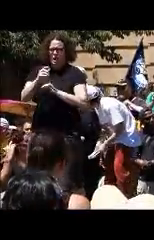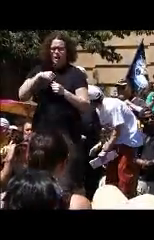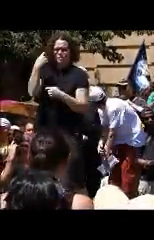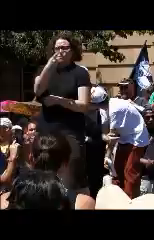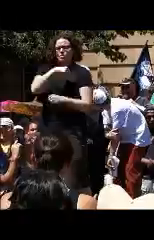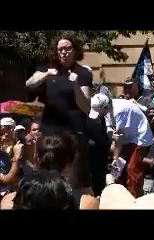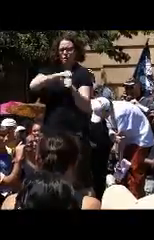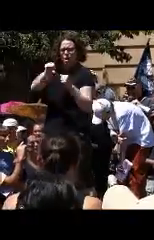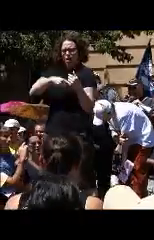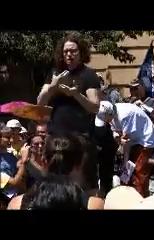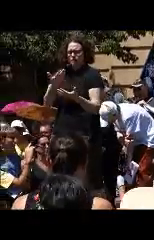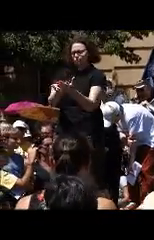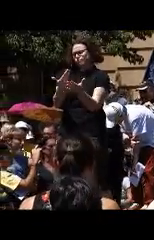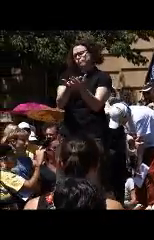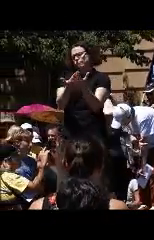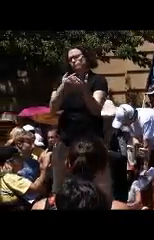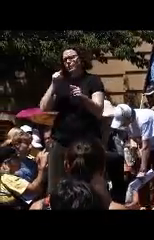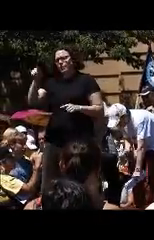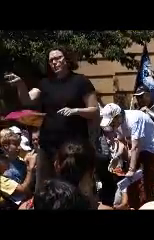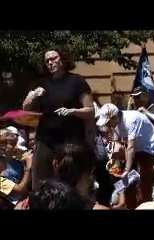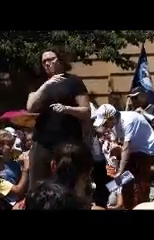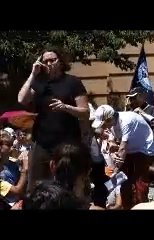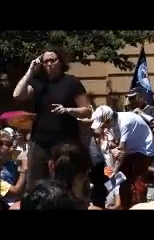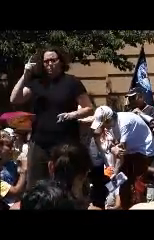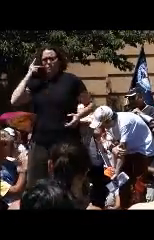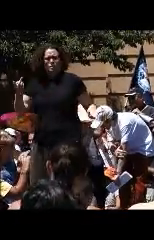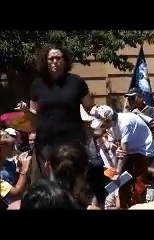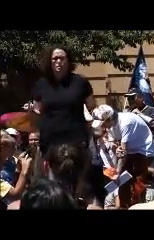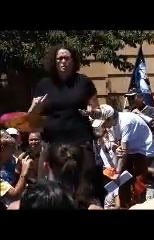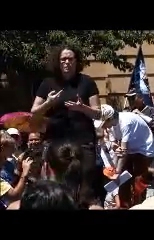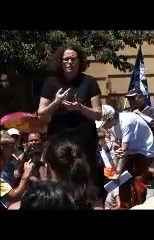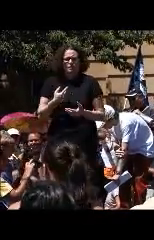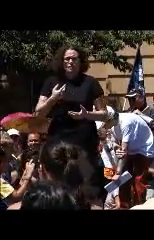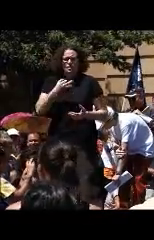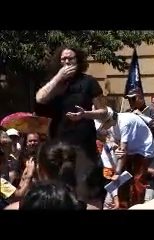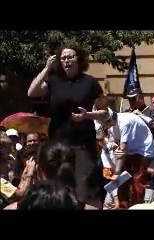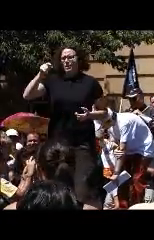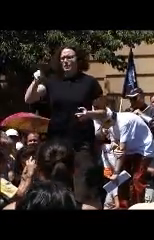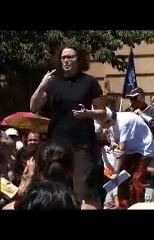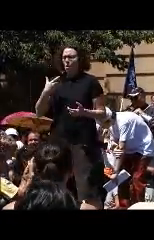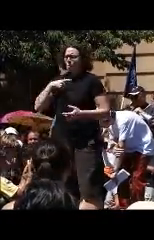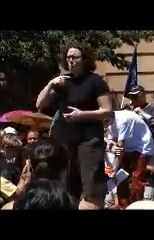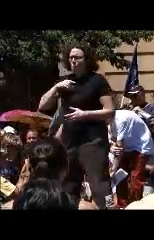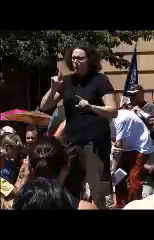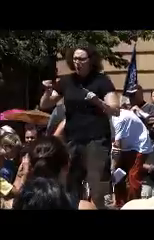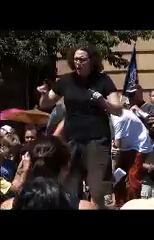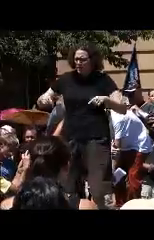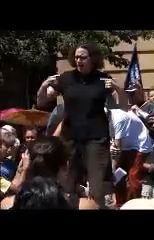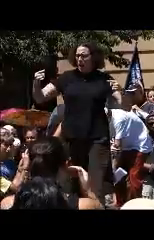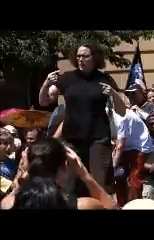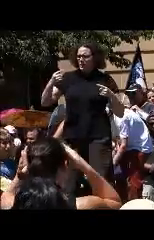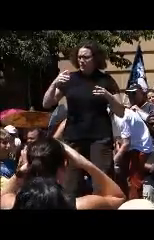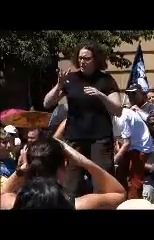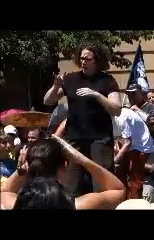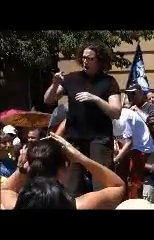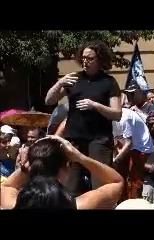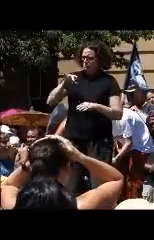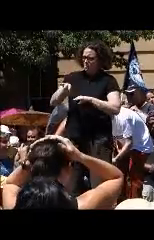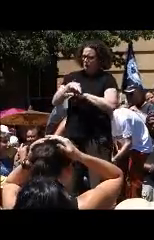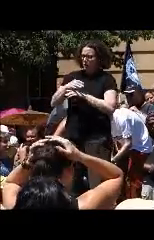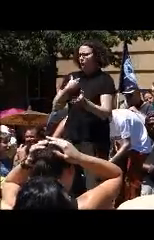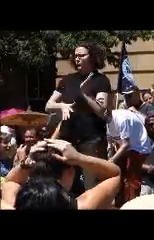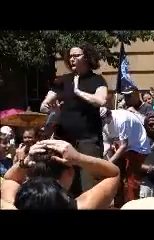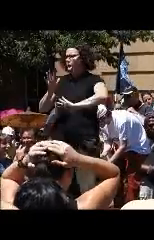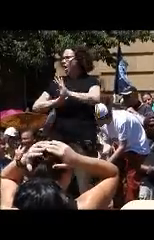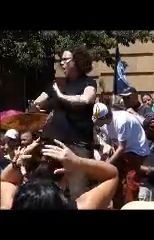accountable. They just asked the honest questions. All they asked of him was, can you tell us why you're against gay marriage, Mr. Abbott? Oh